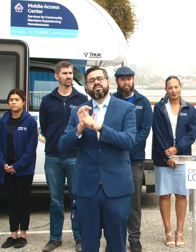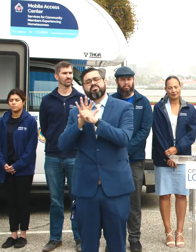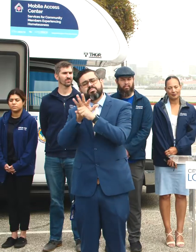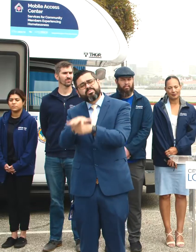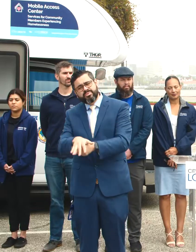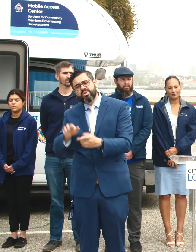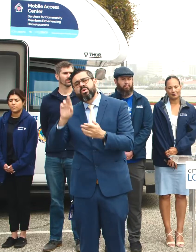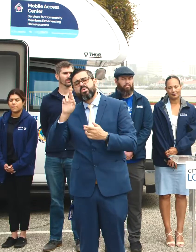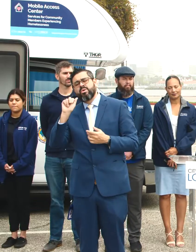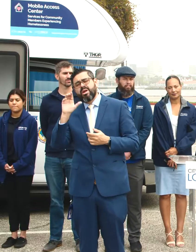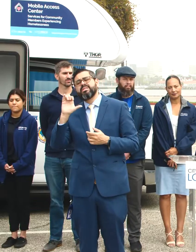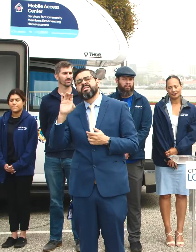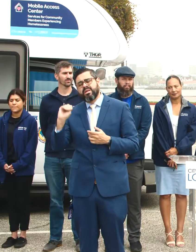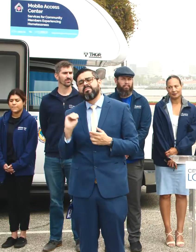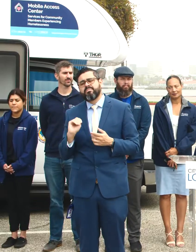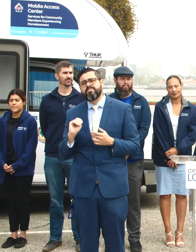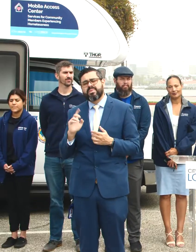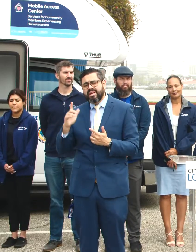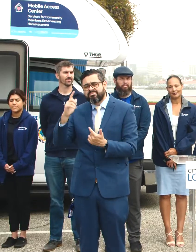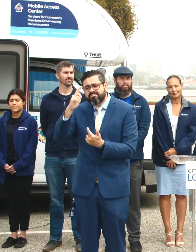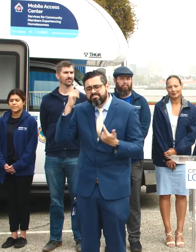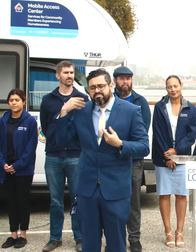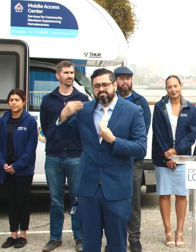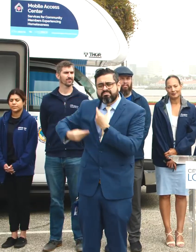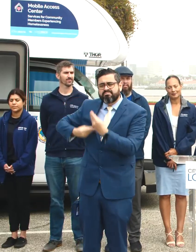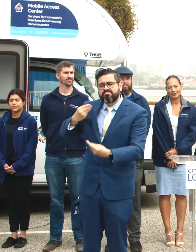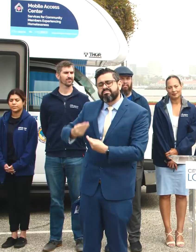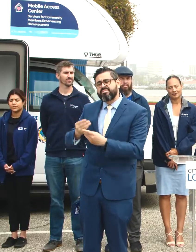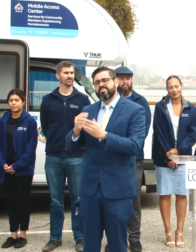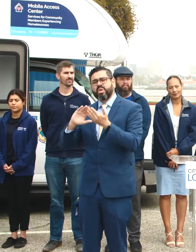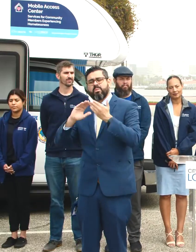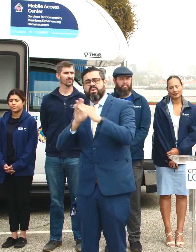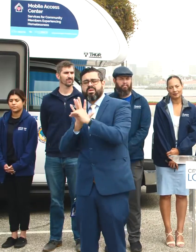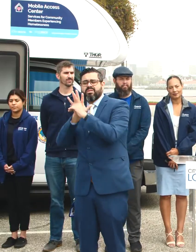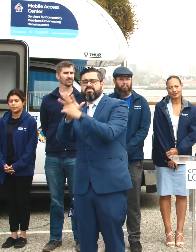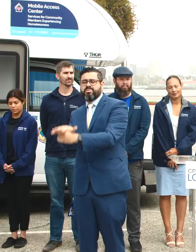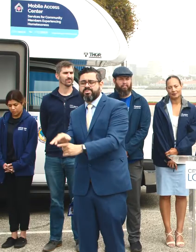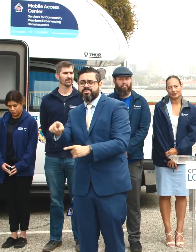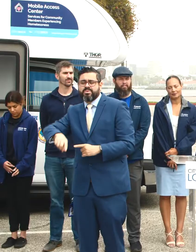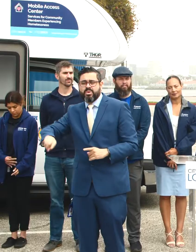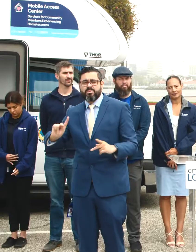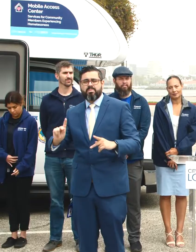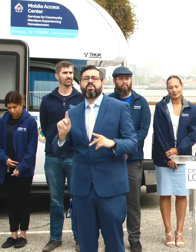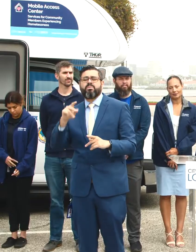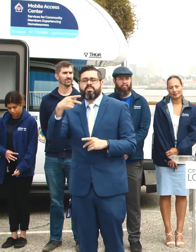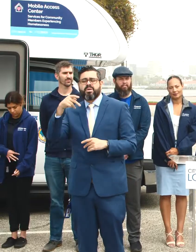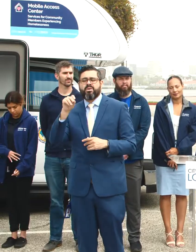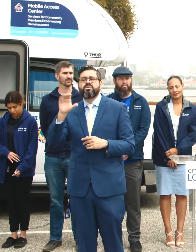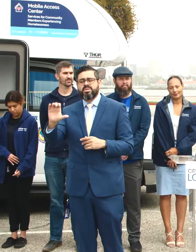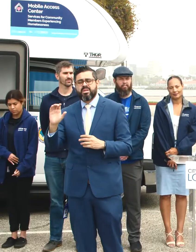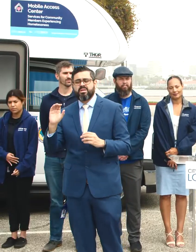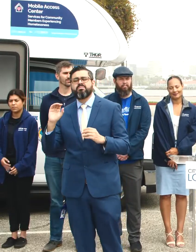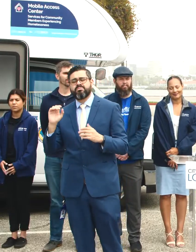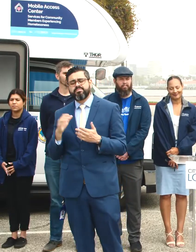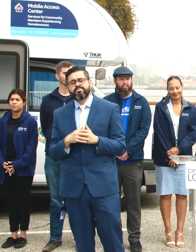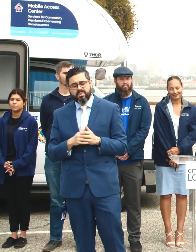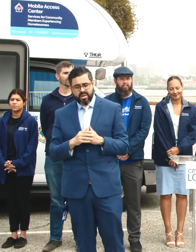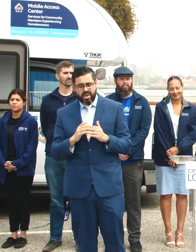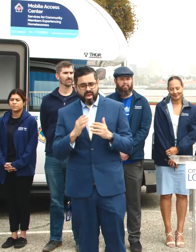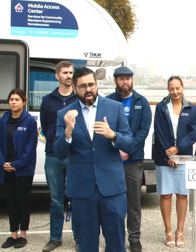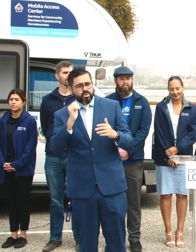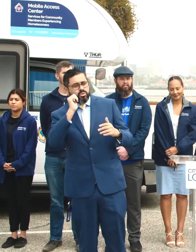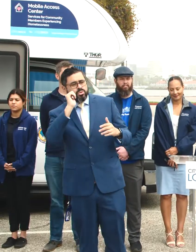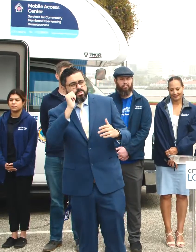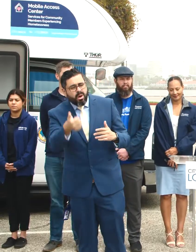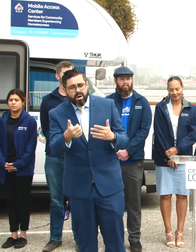generational trauma. Next, let's look at teenagers and young adults. What does it mean to prevent tomorrow's adults from falling into homelessness? It